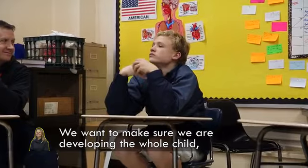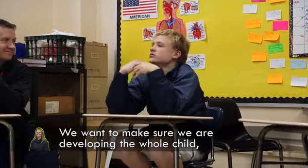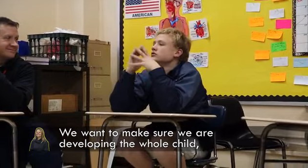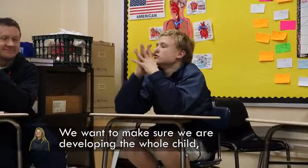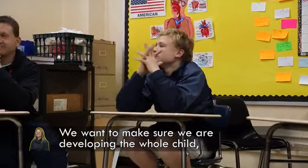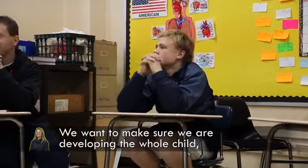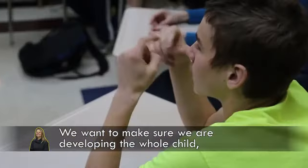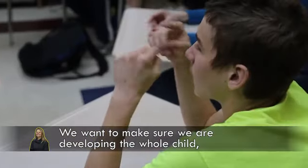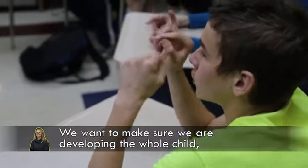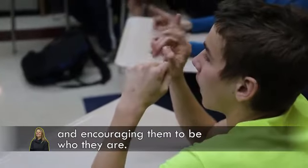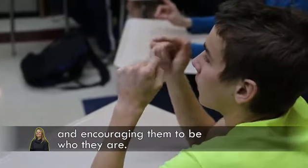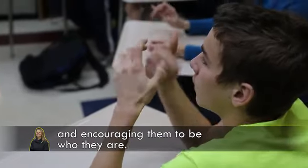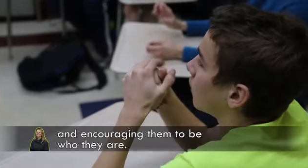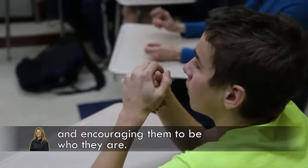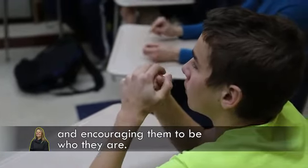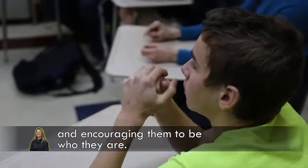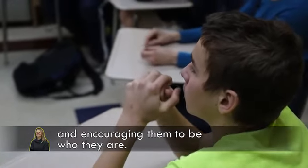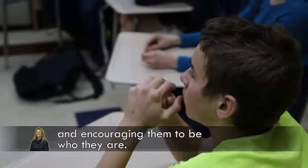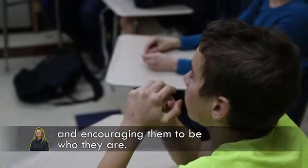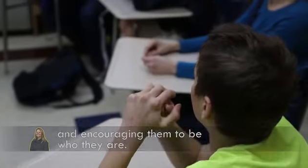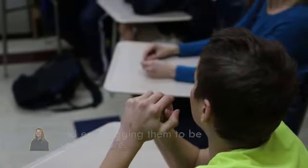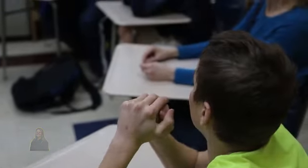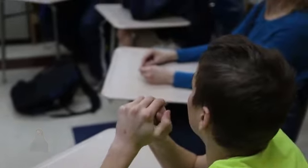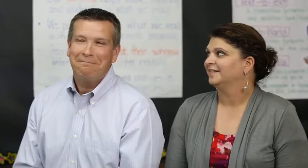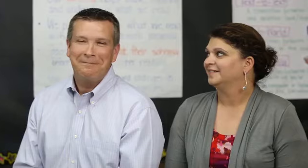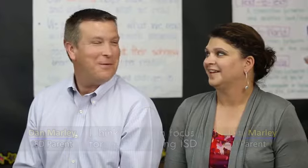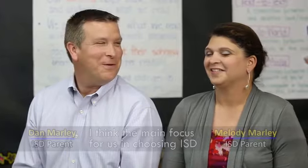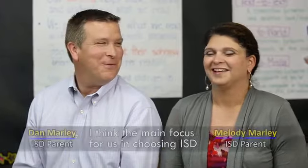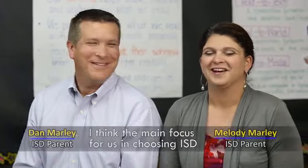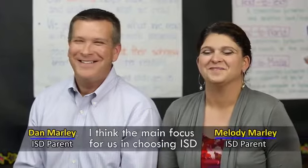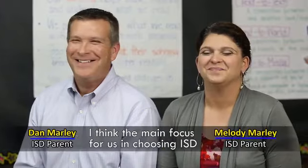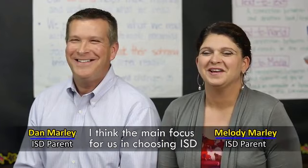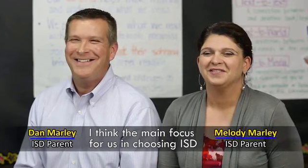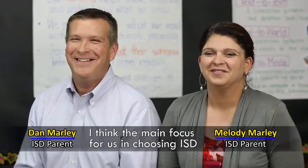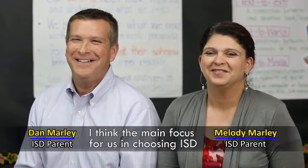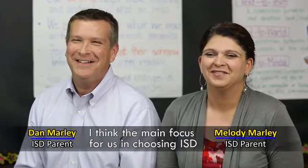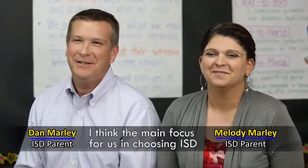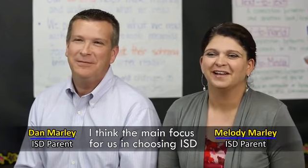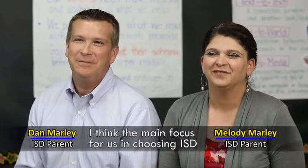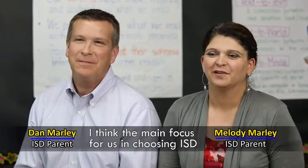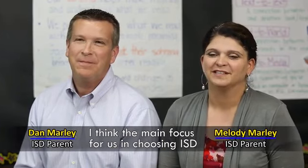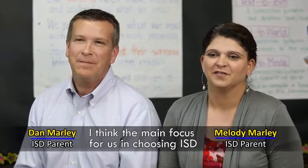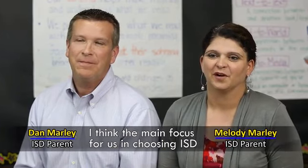developing the whole child and encouraging them to be who they are. I think the main focus for